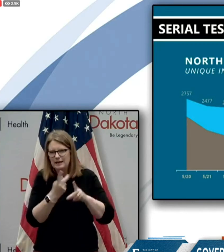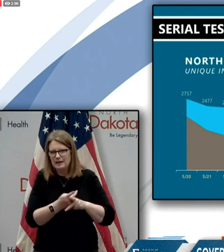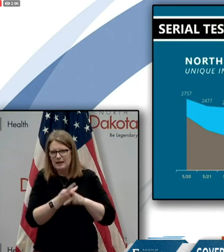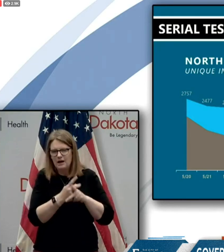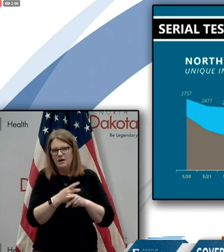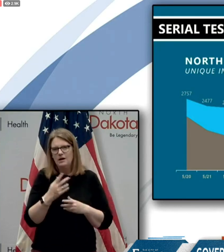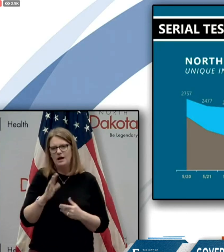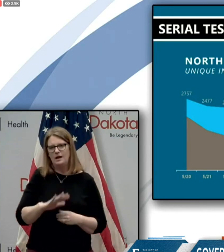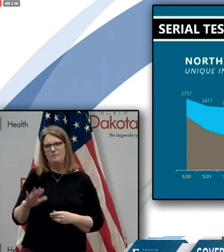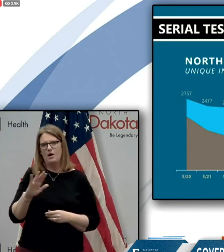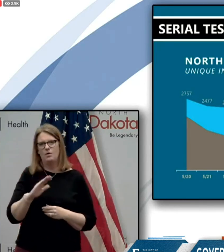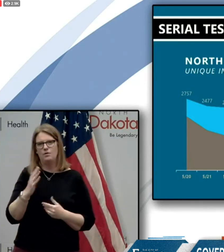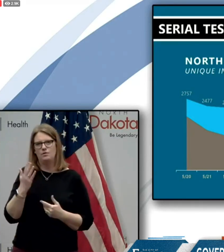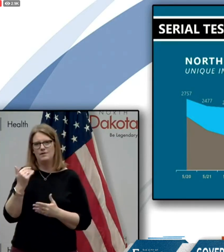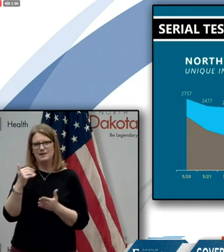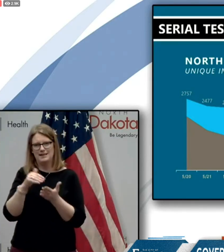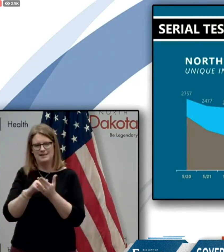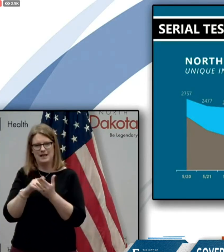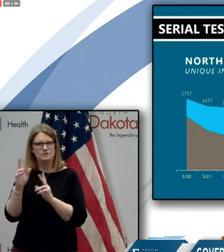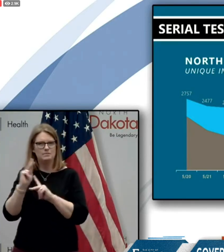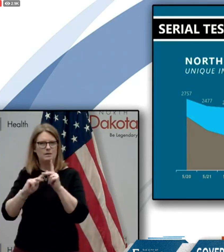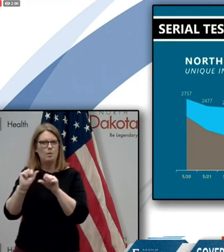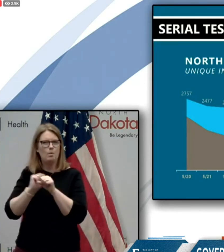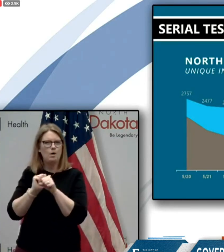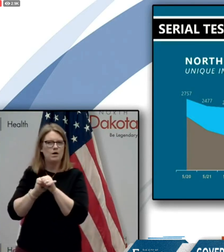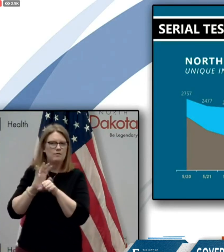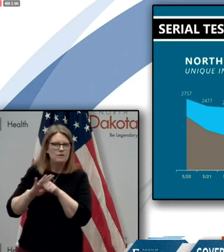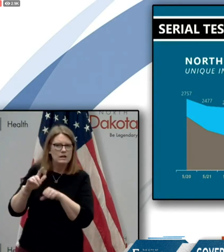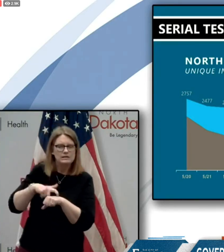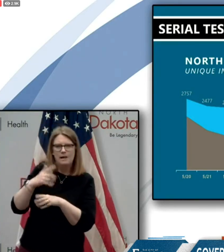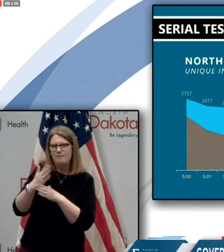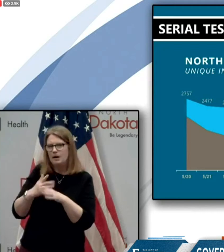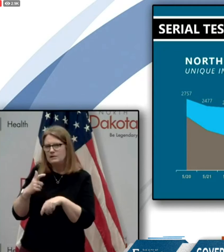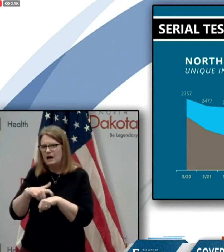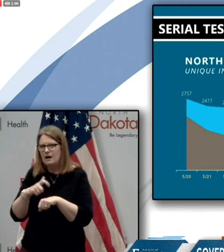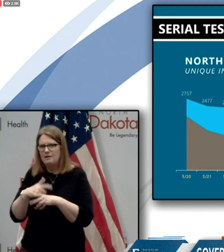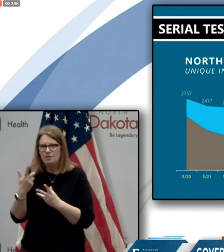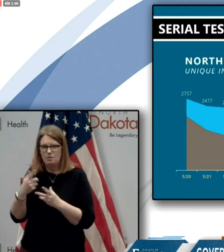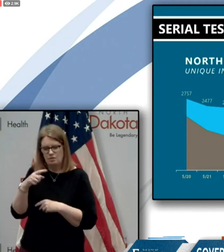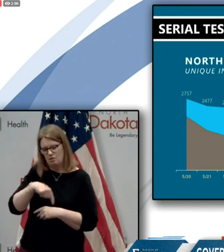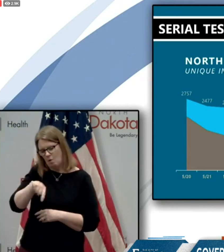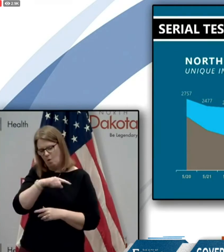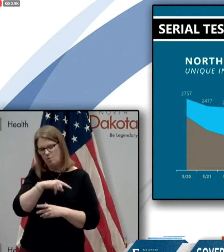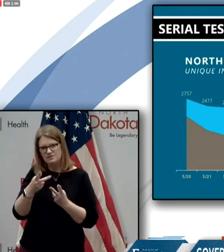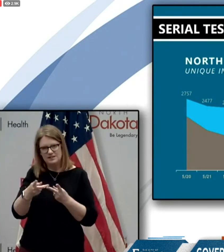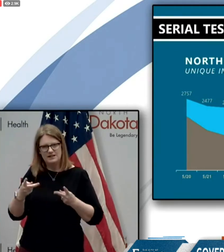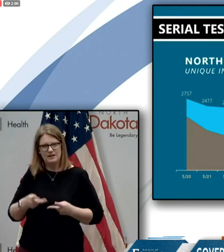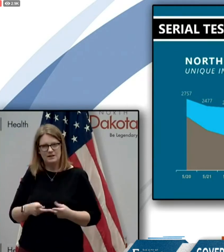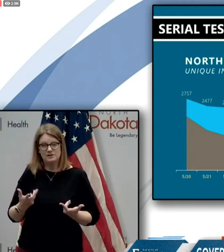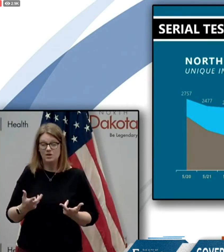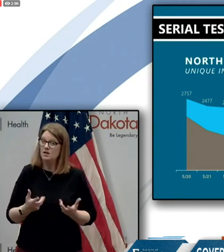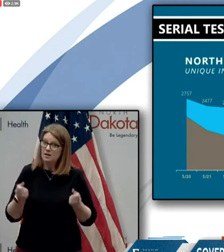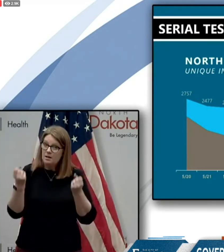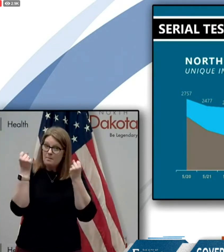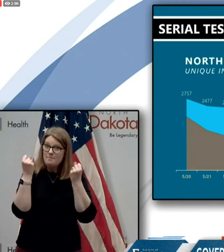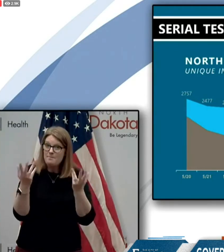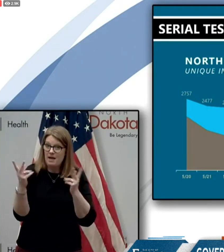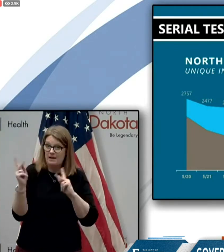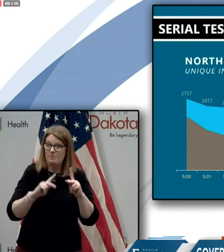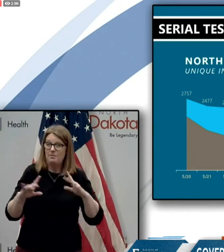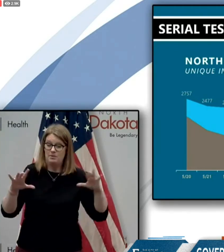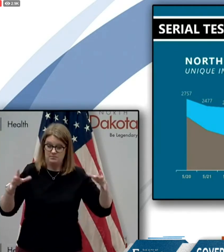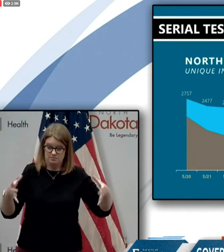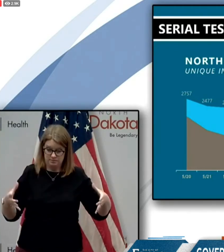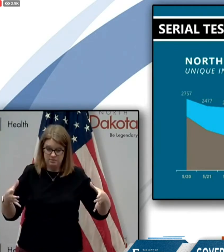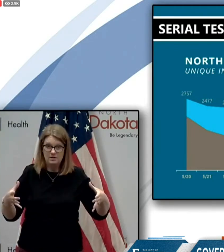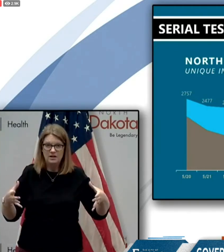15,000 people work full or part-time in those facilities. So this is a big sets of people, and we've gone through all of